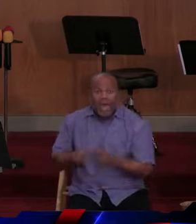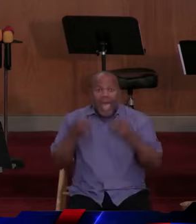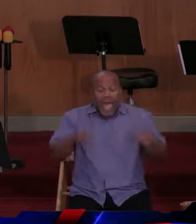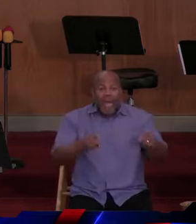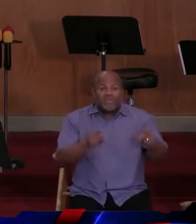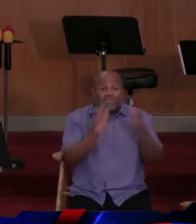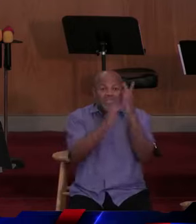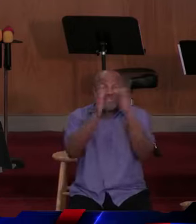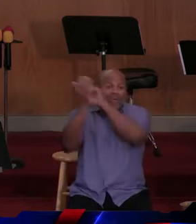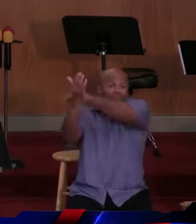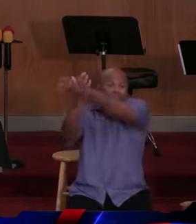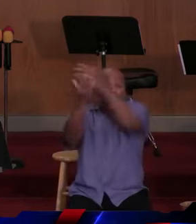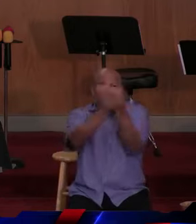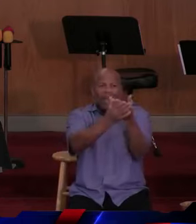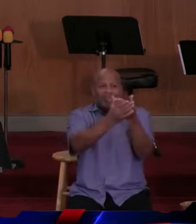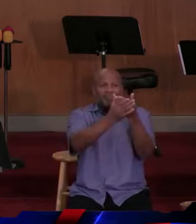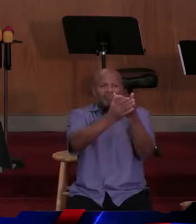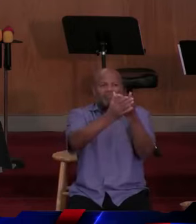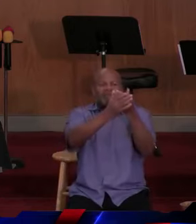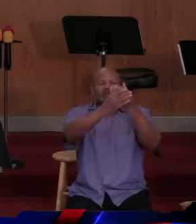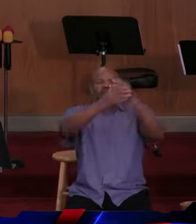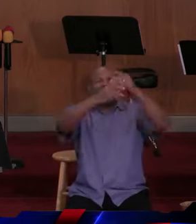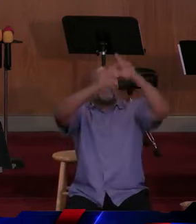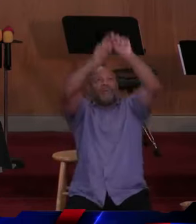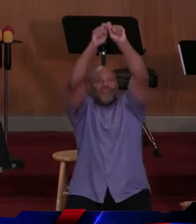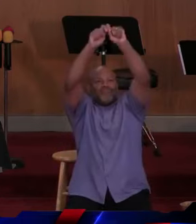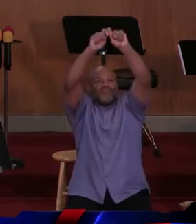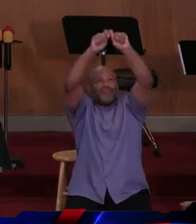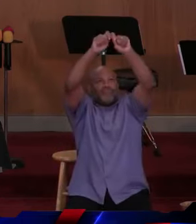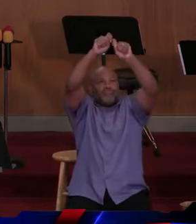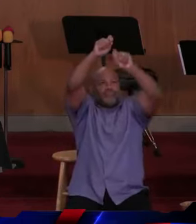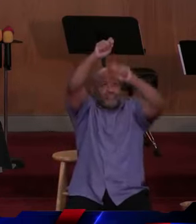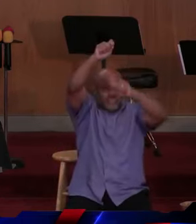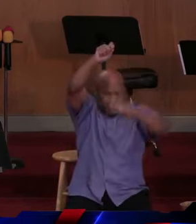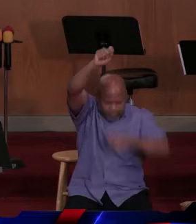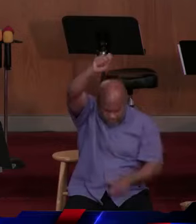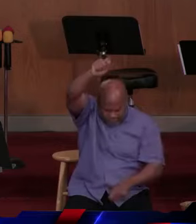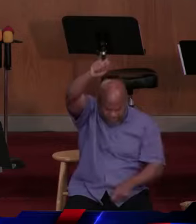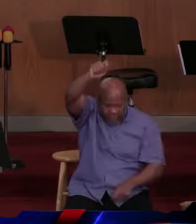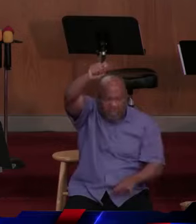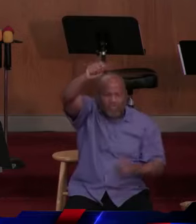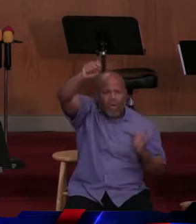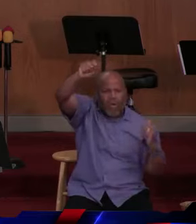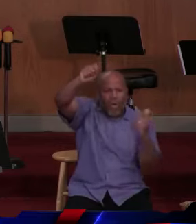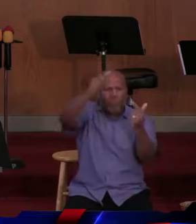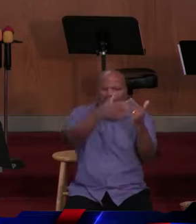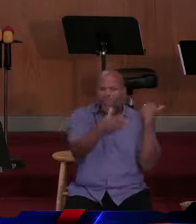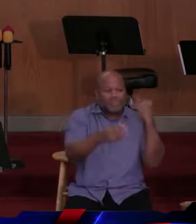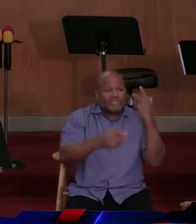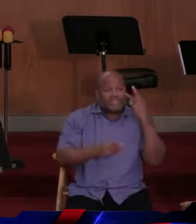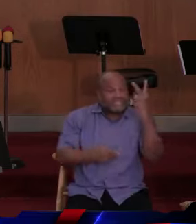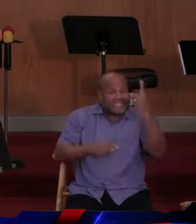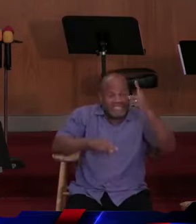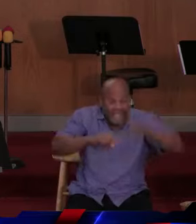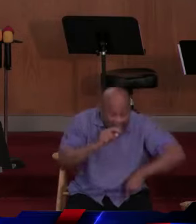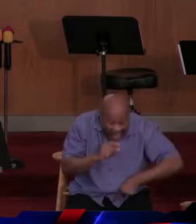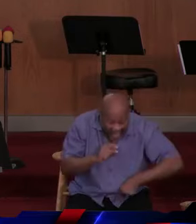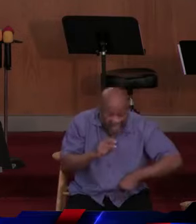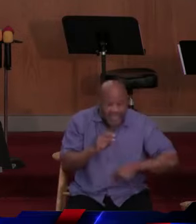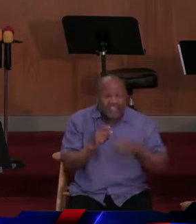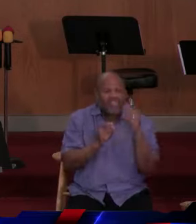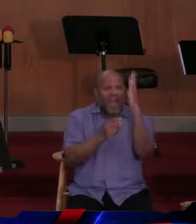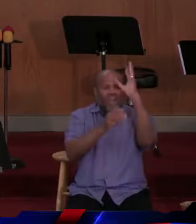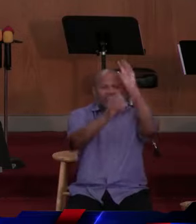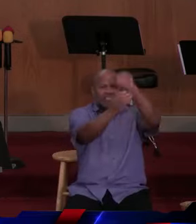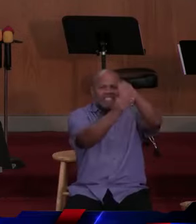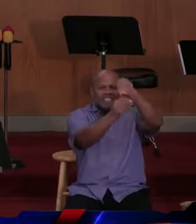From top to bottom, watch this. So all those who could not see in could see, and the God that was trapped in there could